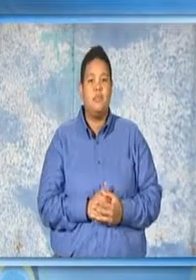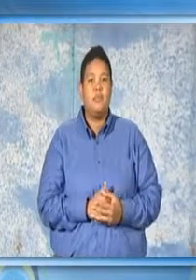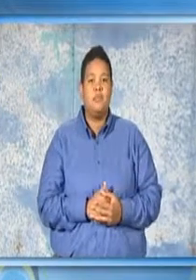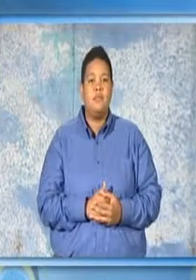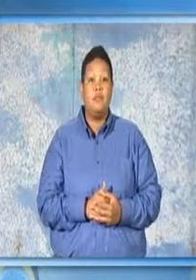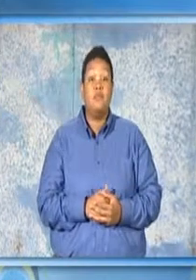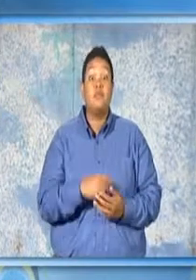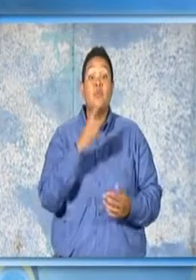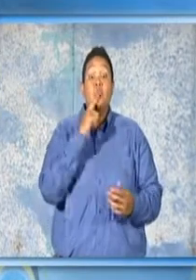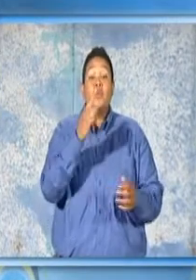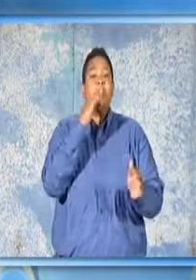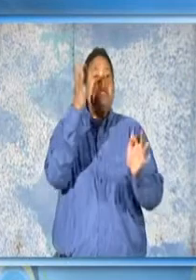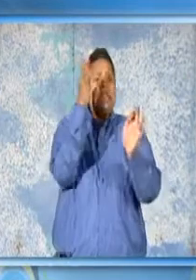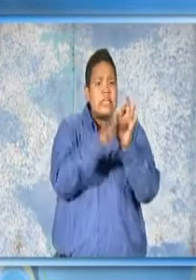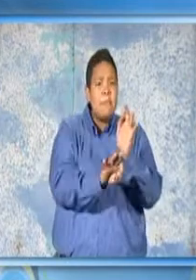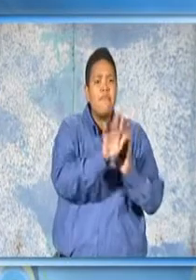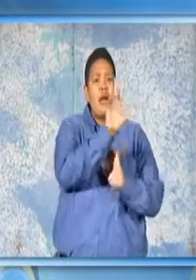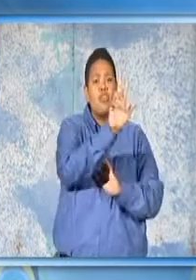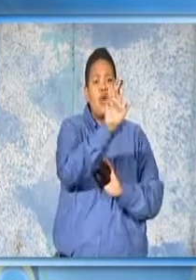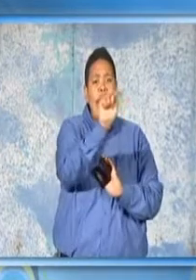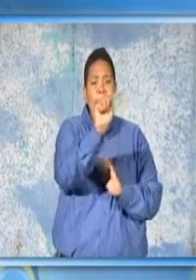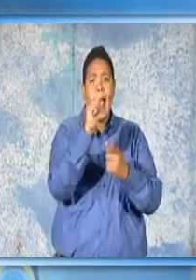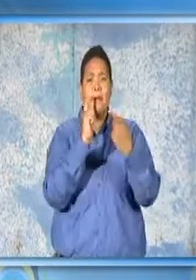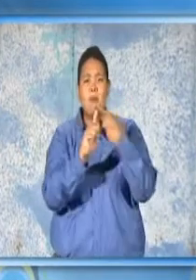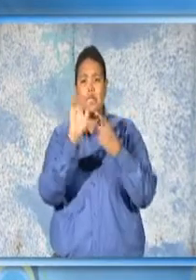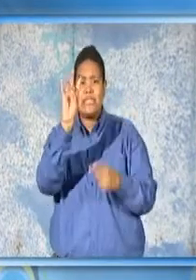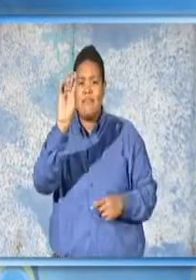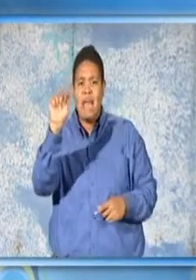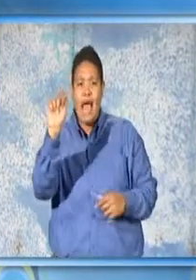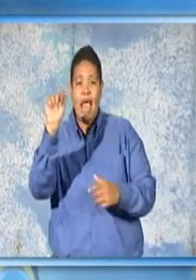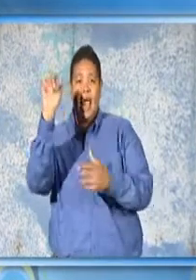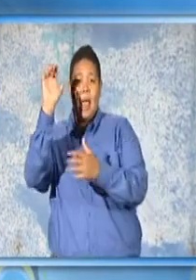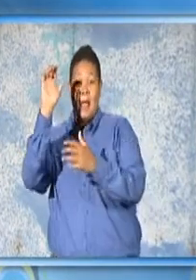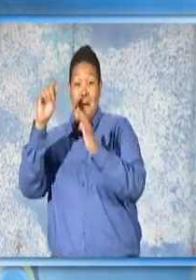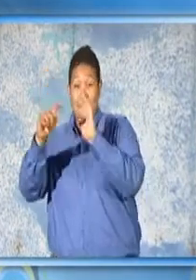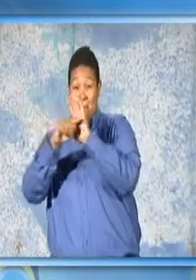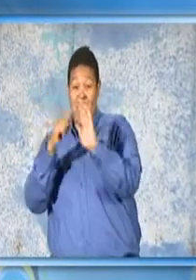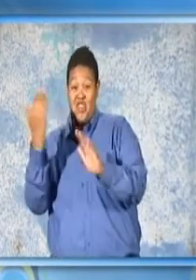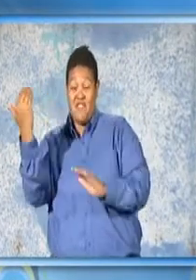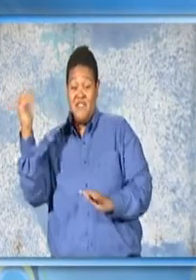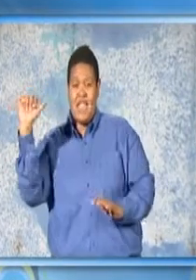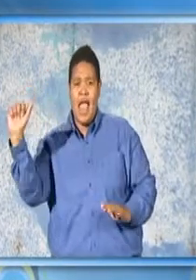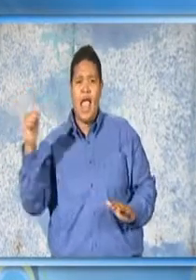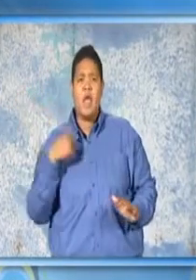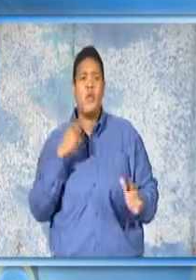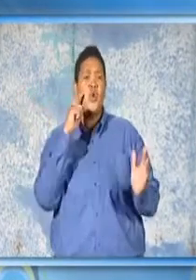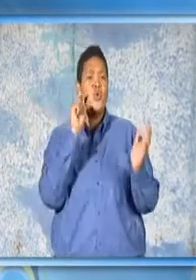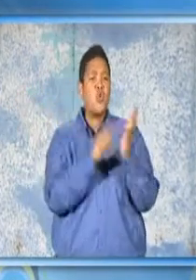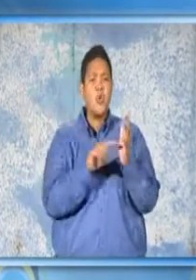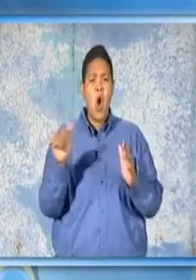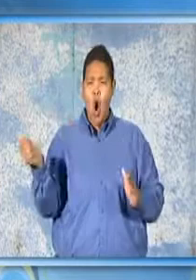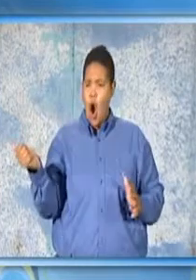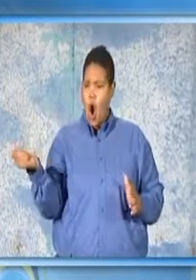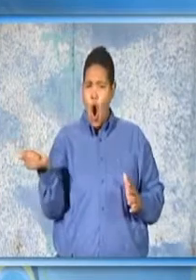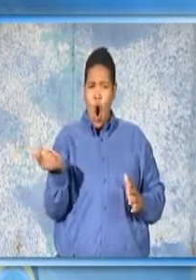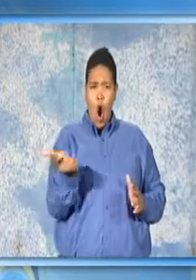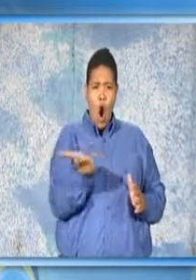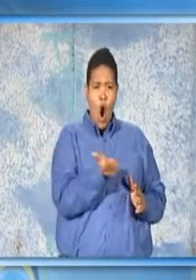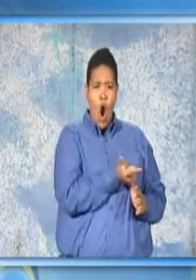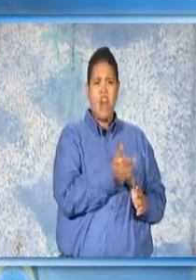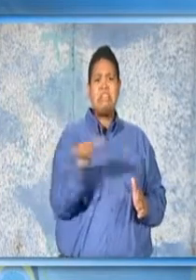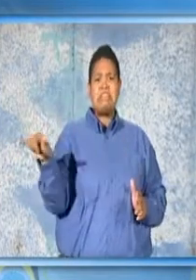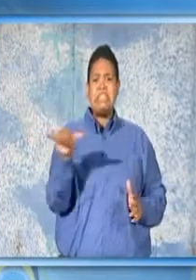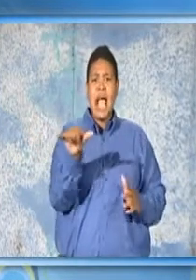In order to simplify 3a plus 7a minus 15a, we note that all the terms have the same